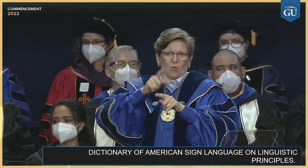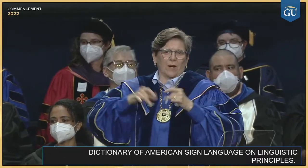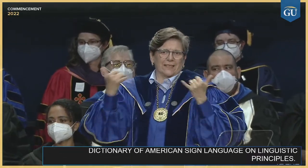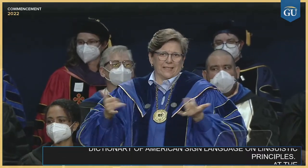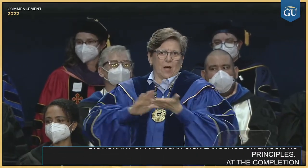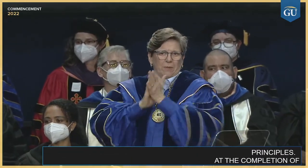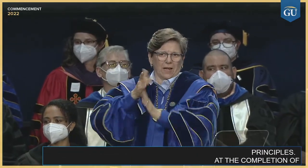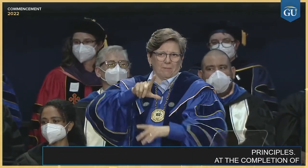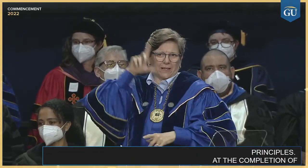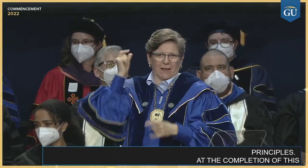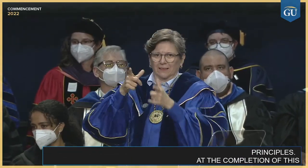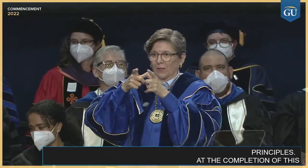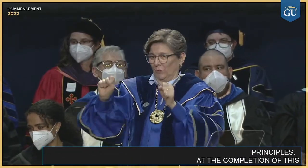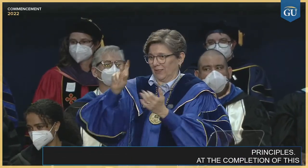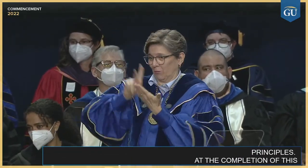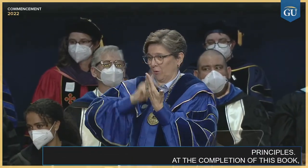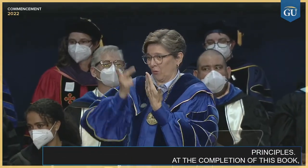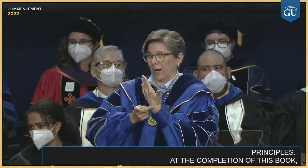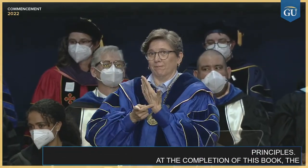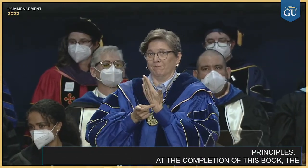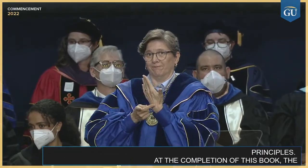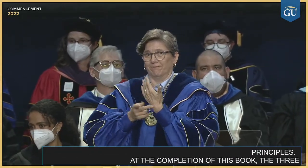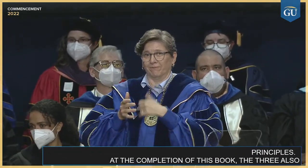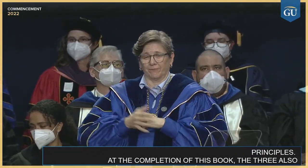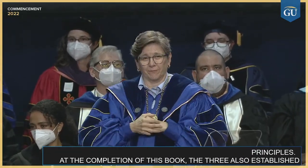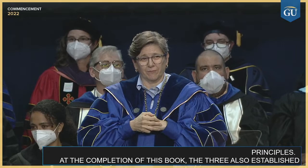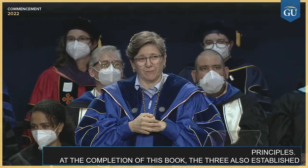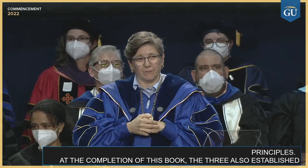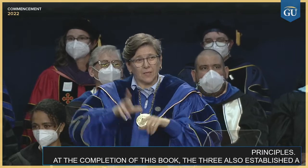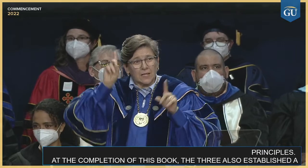as well as the founding of our linguistics program.